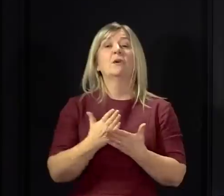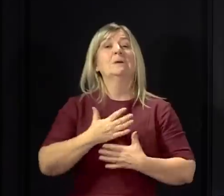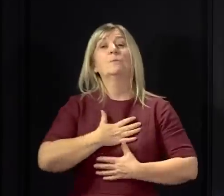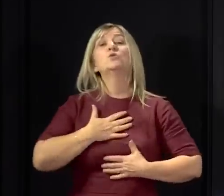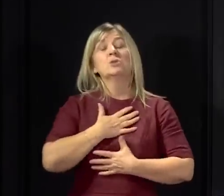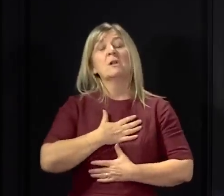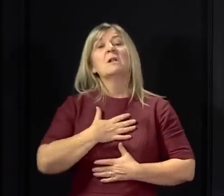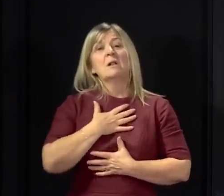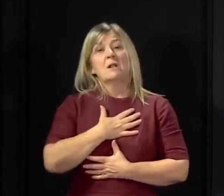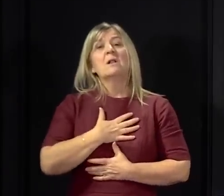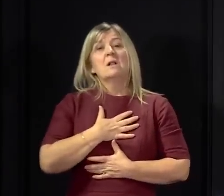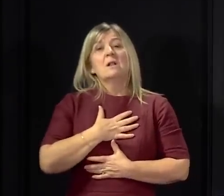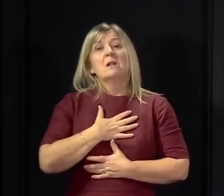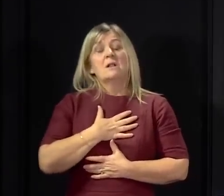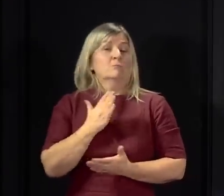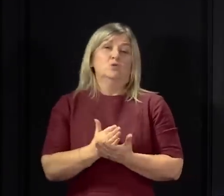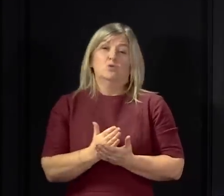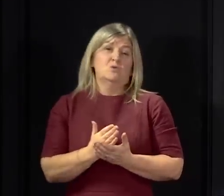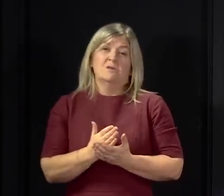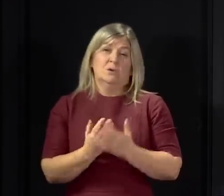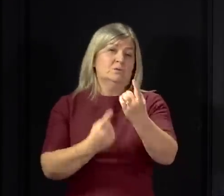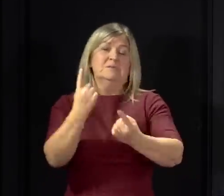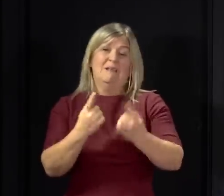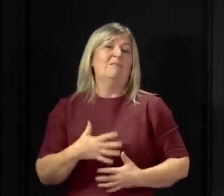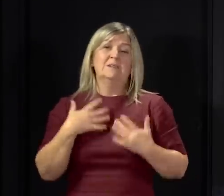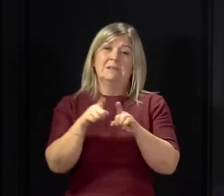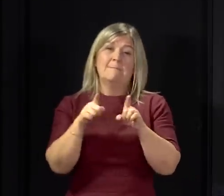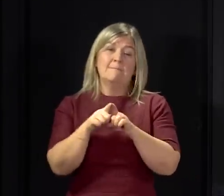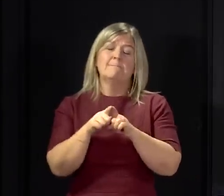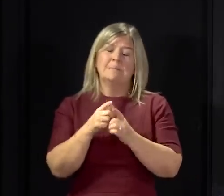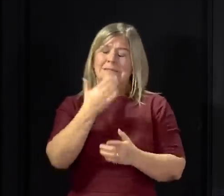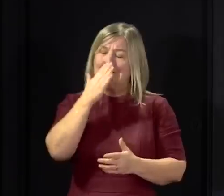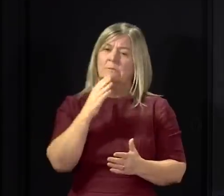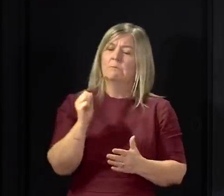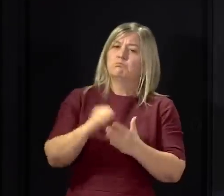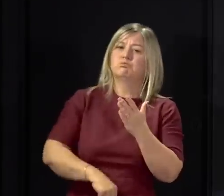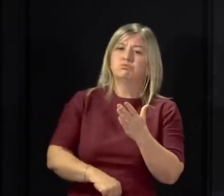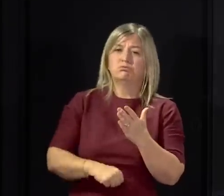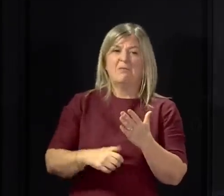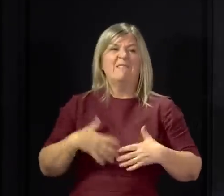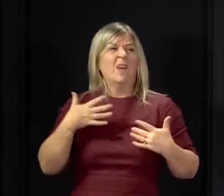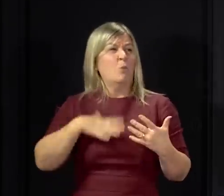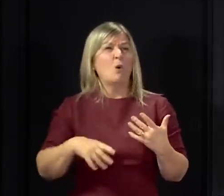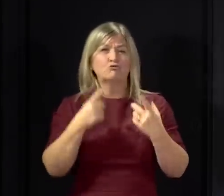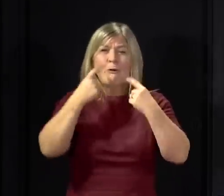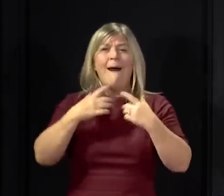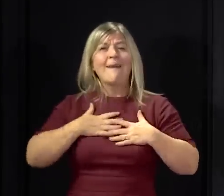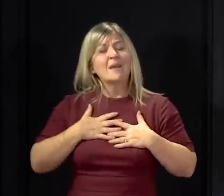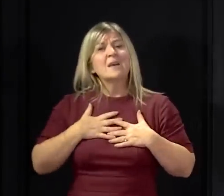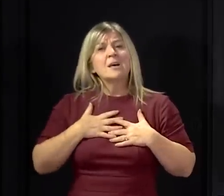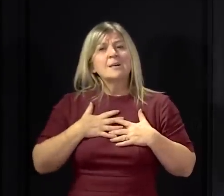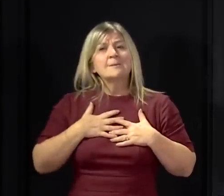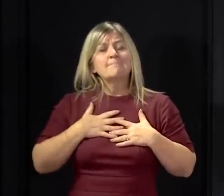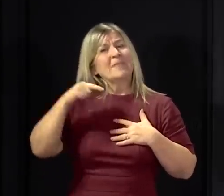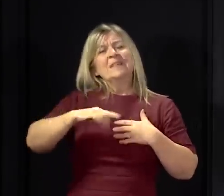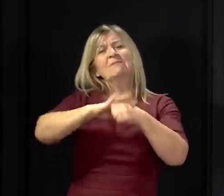listening to it will make many of you want to cry, because I know how harsh this sounds. I know how unfair it is, but this virus is